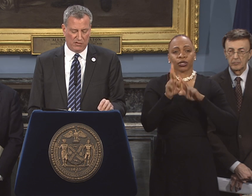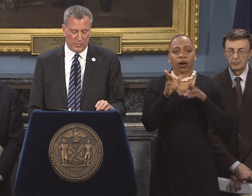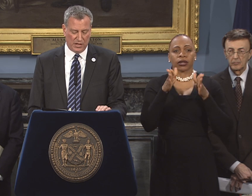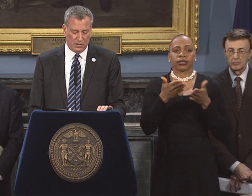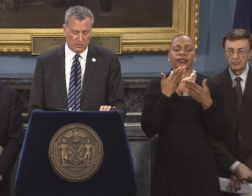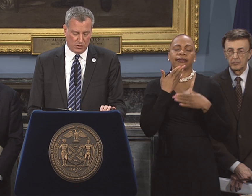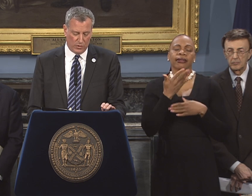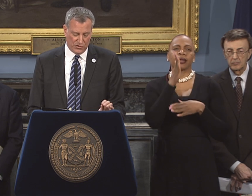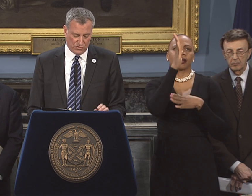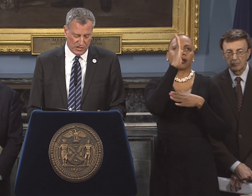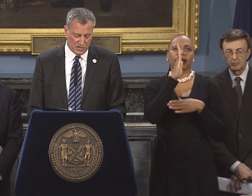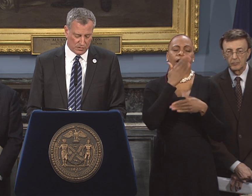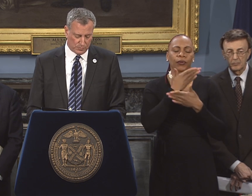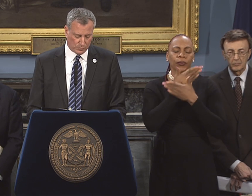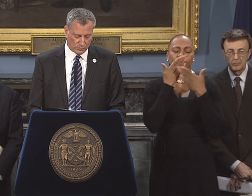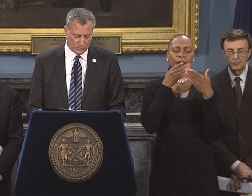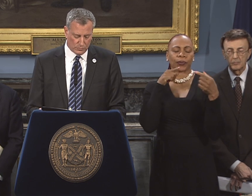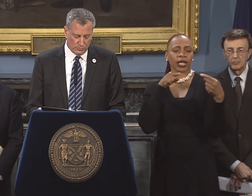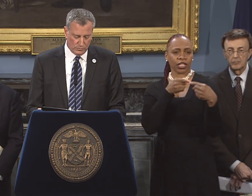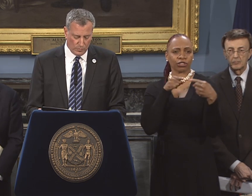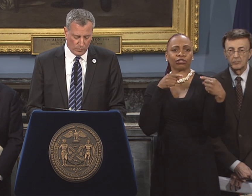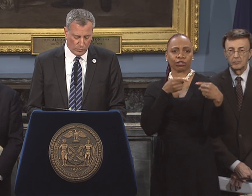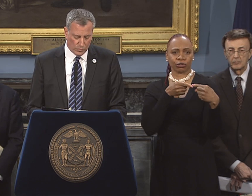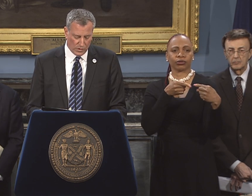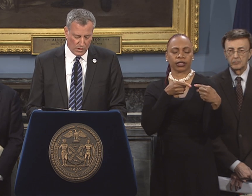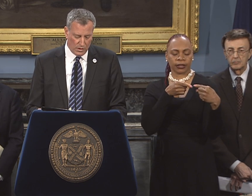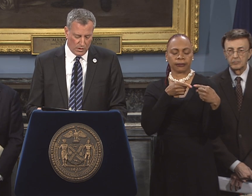God there have been no injuries.